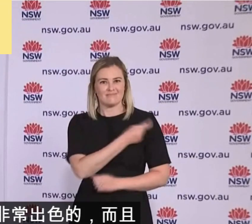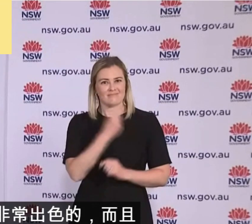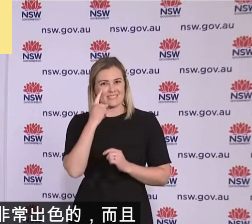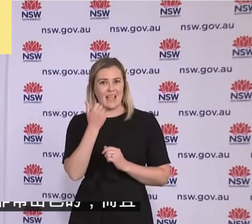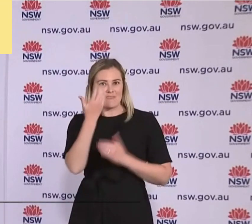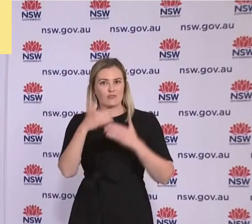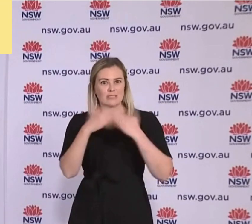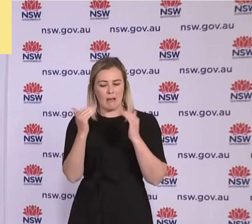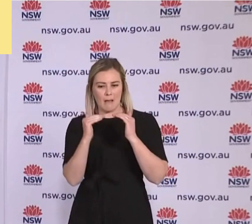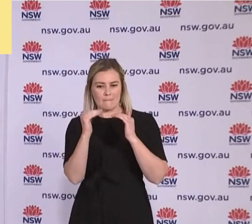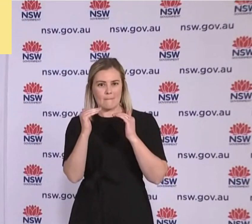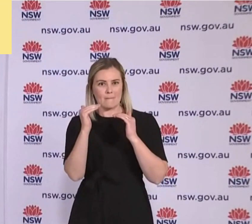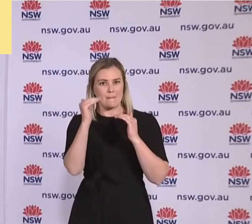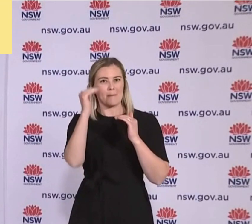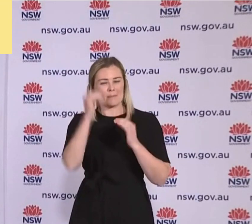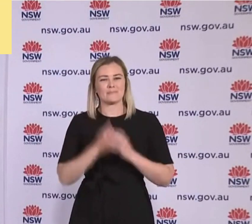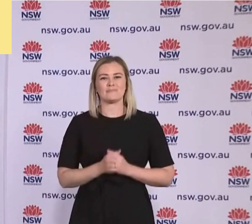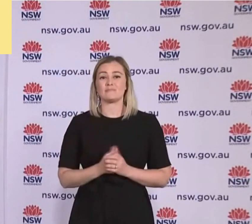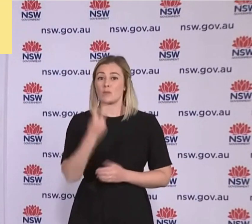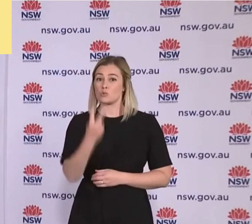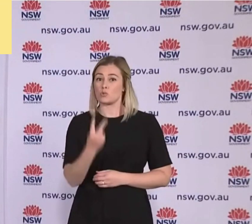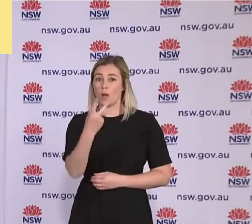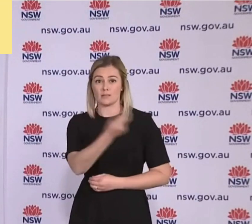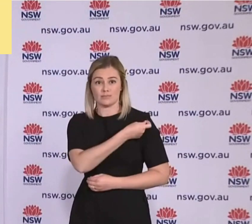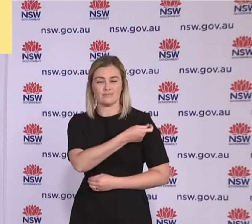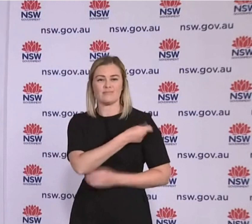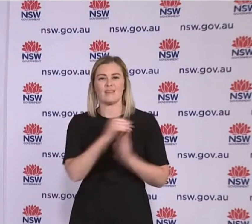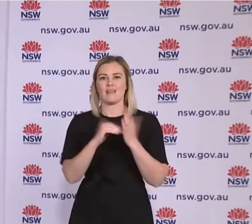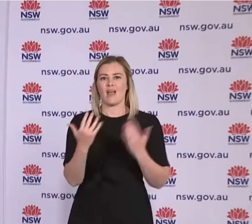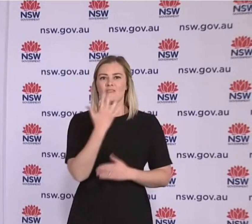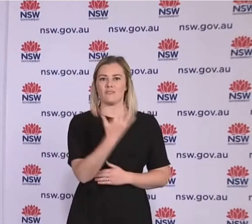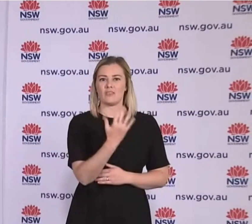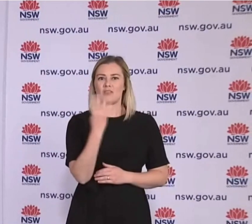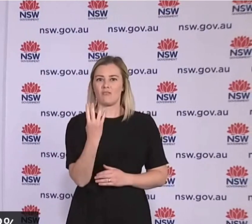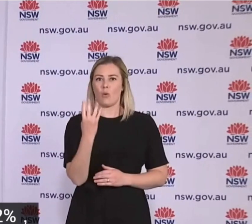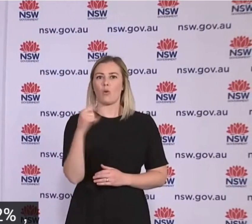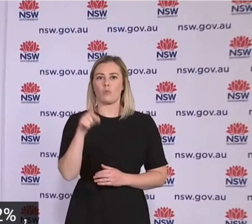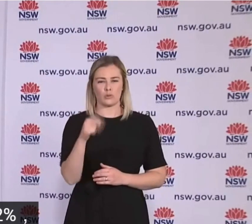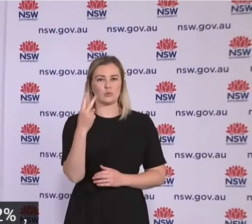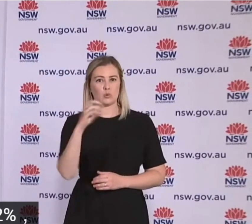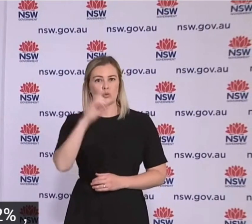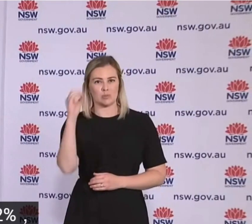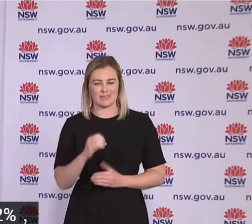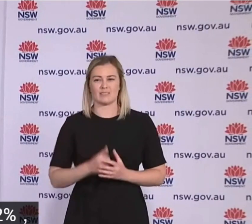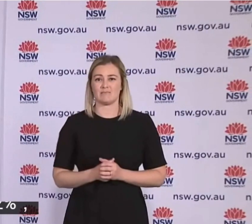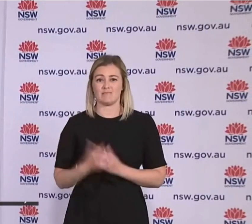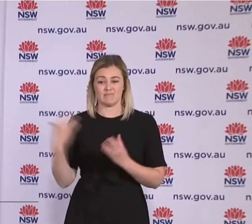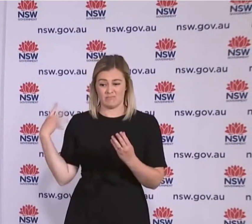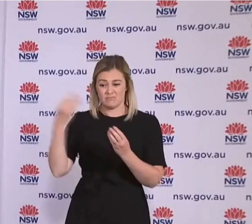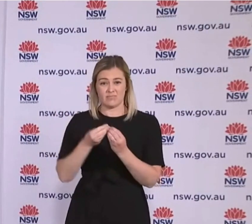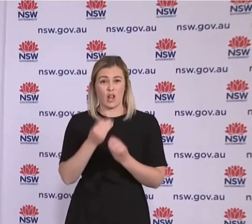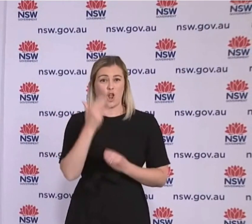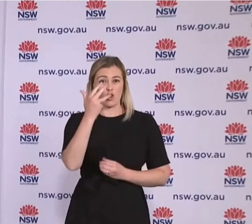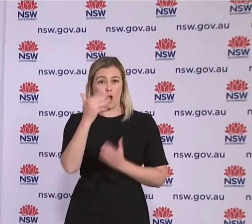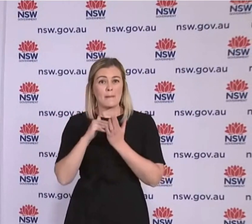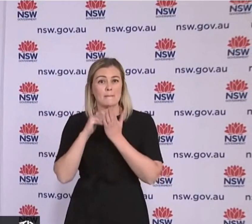up. And in relation to our double dose vaccination rate, we're up to 54.2%. More than 9 million jabs have now been given in New